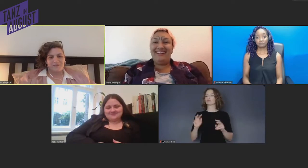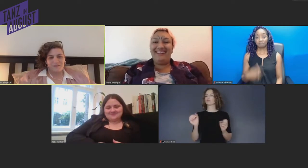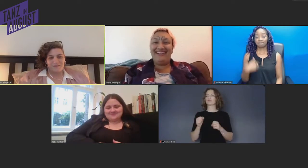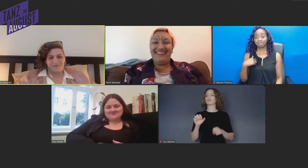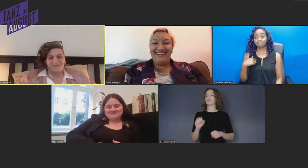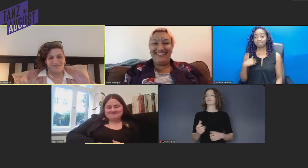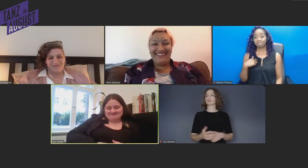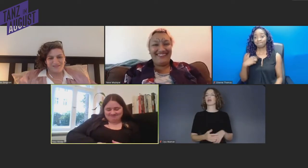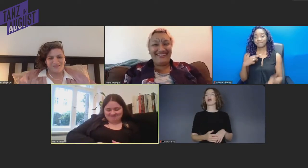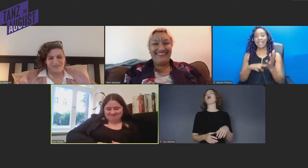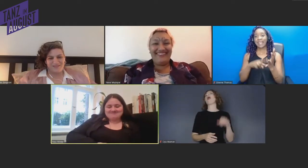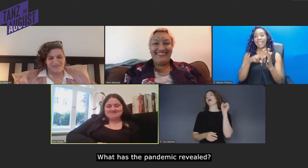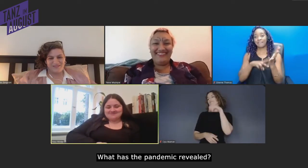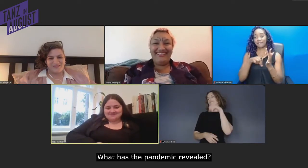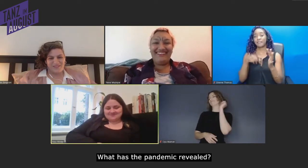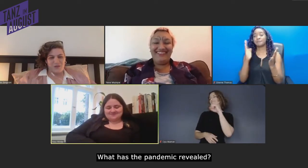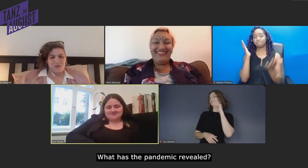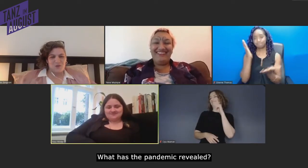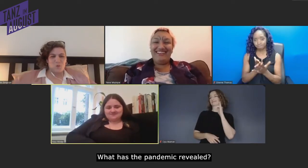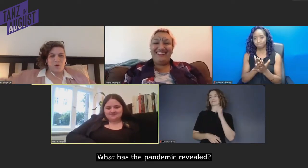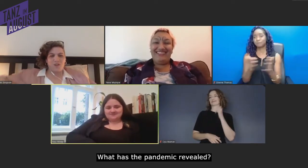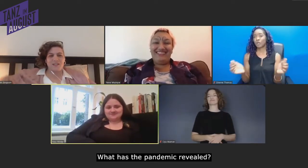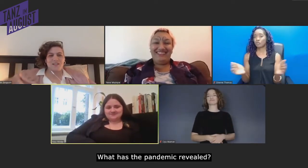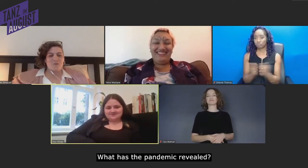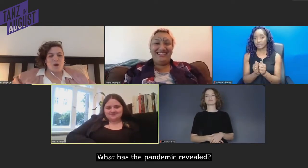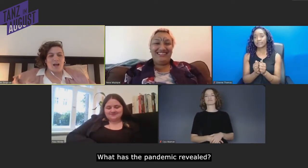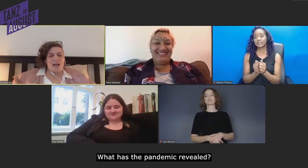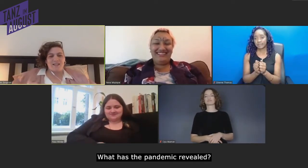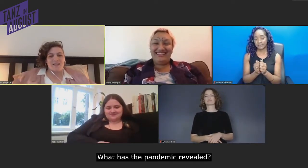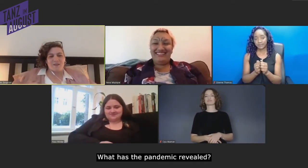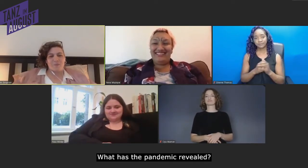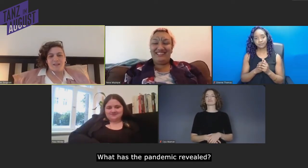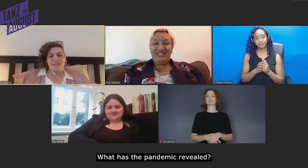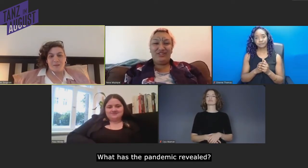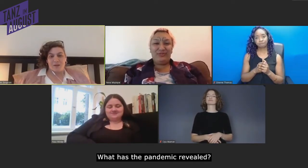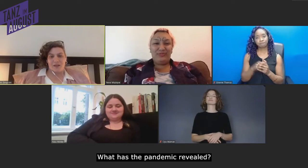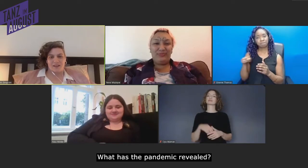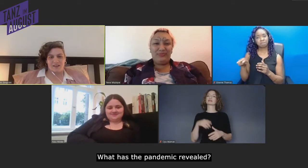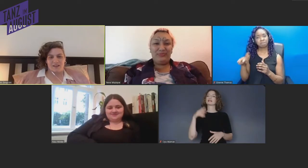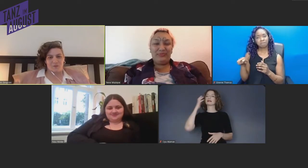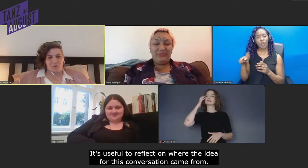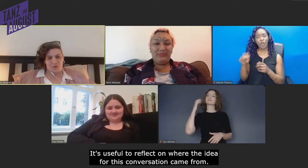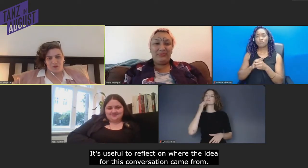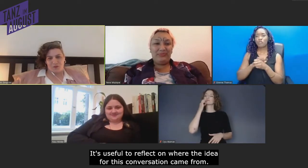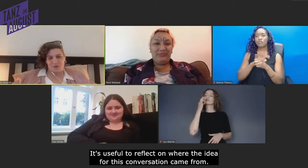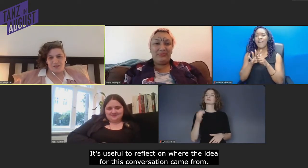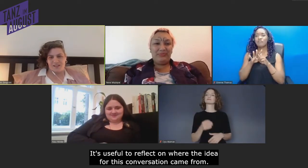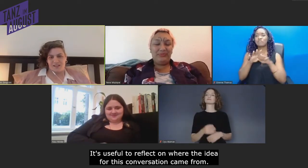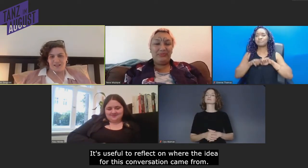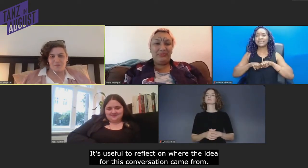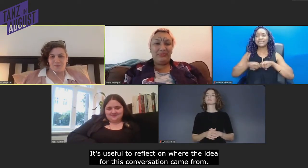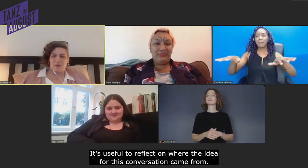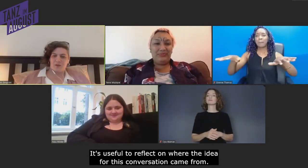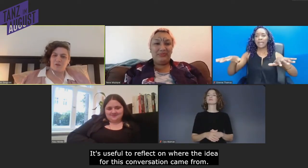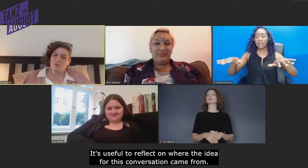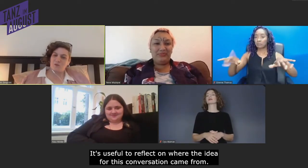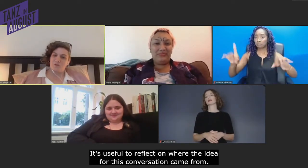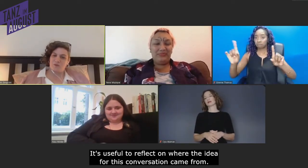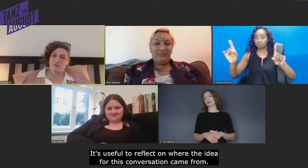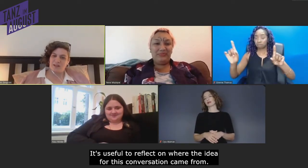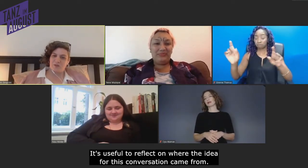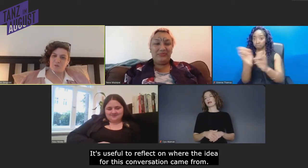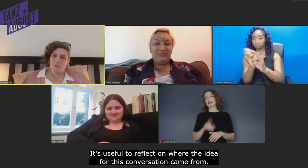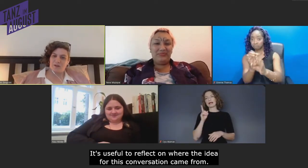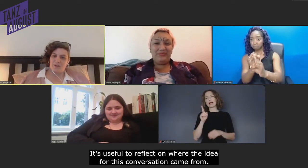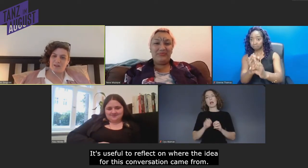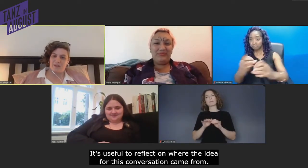I agree. So what has the pandemic revealed? Because I think it's maybe useful to